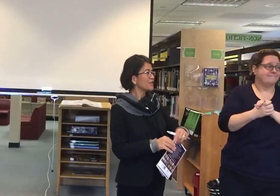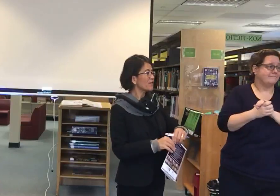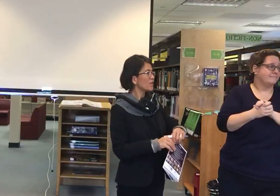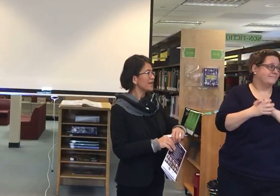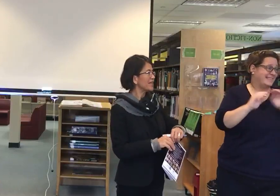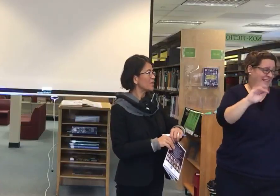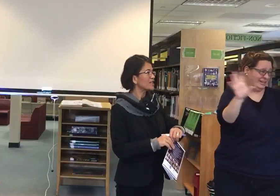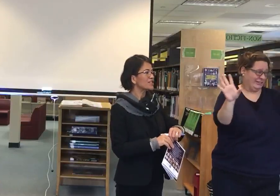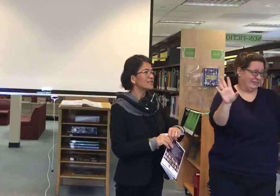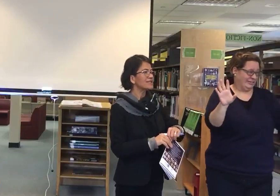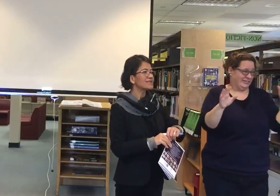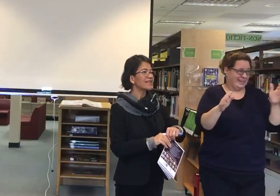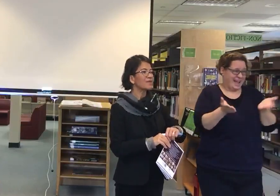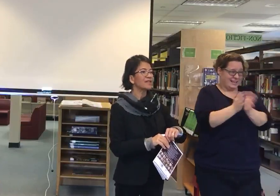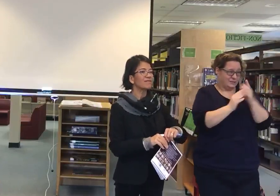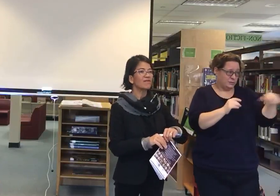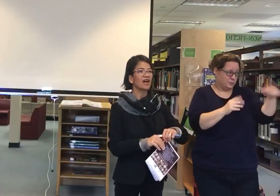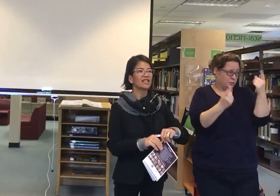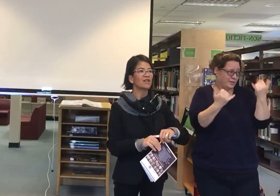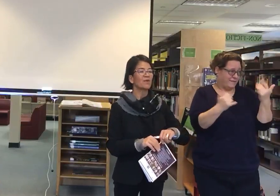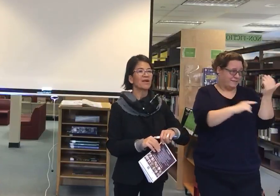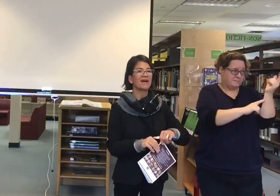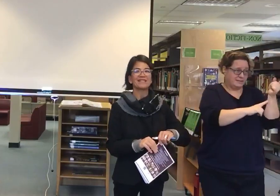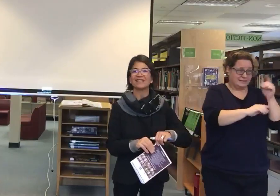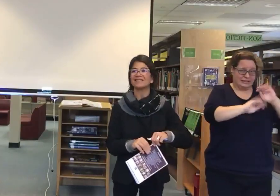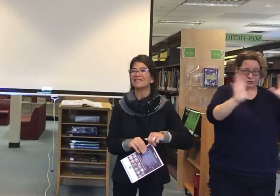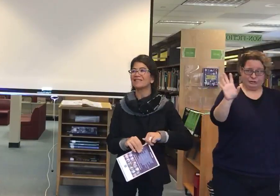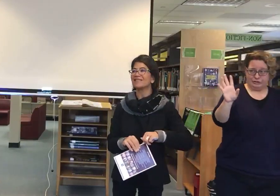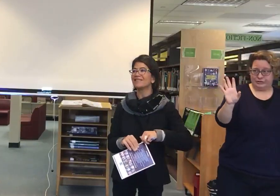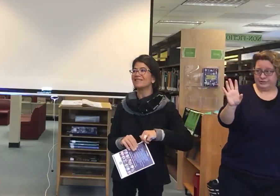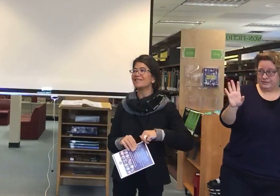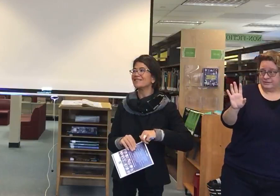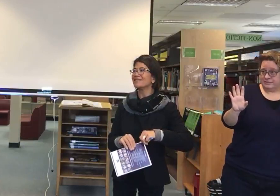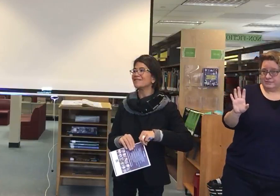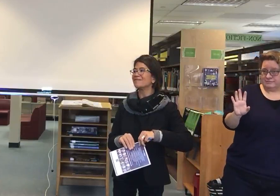Is it clear for everyone? Any questions? Anyone not clear about what I'm asking?